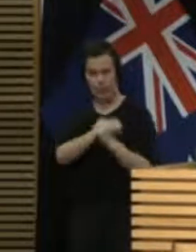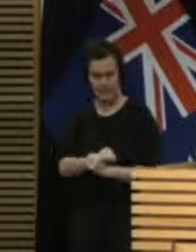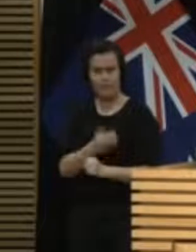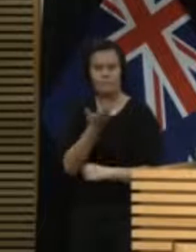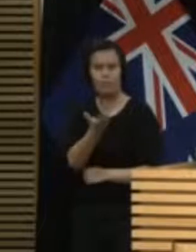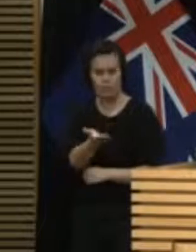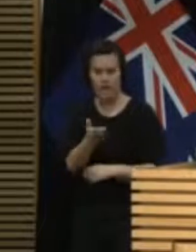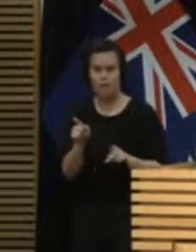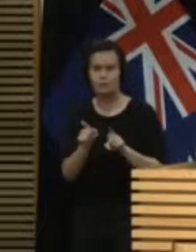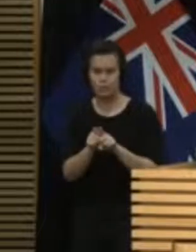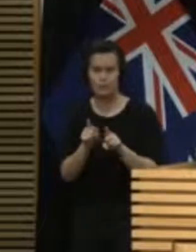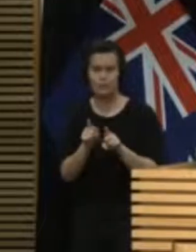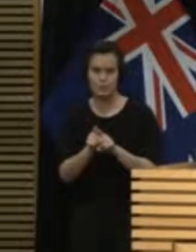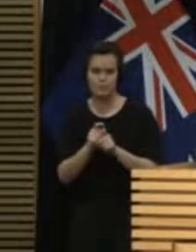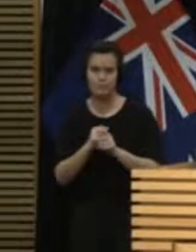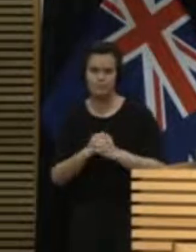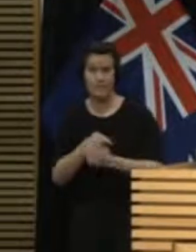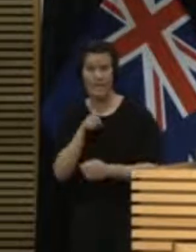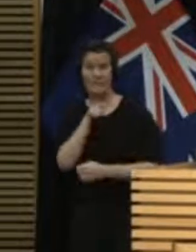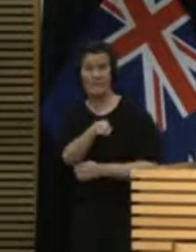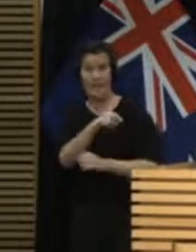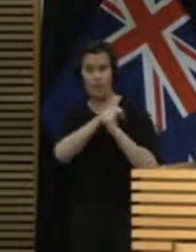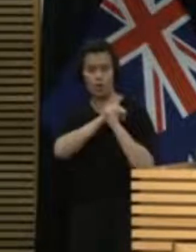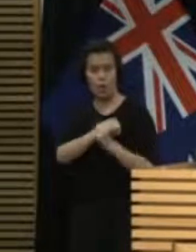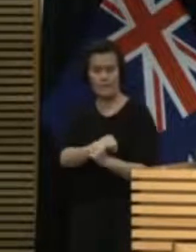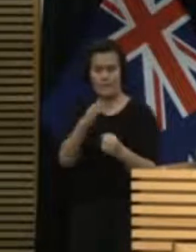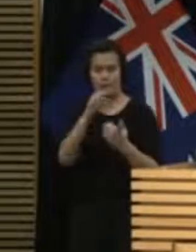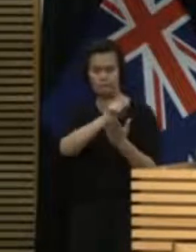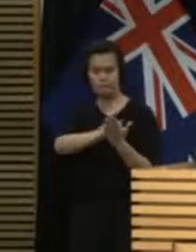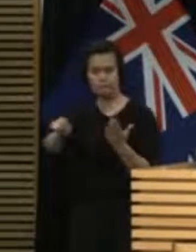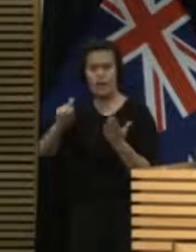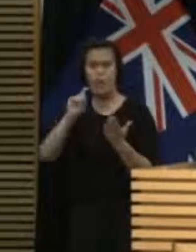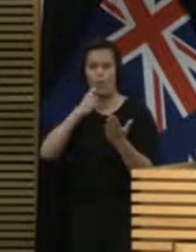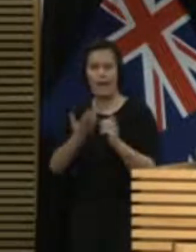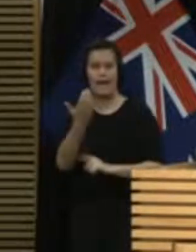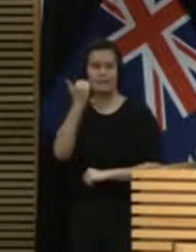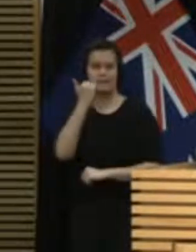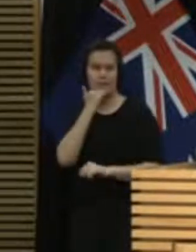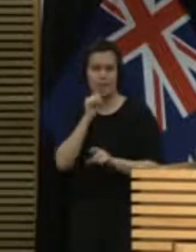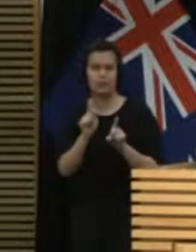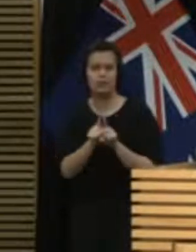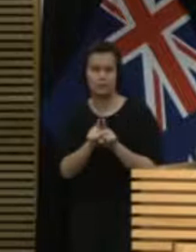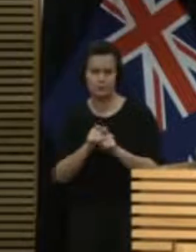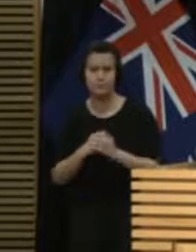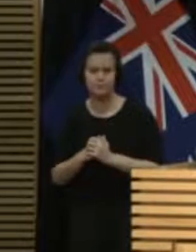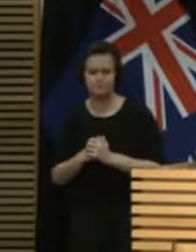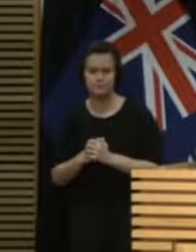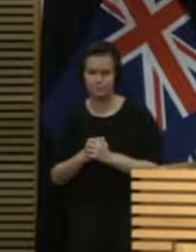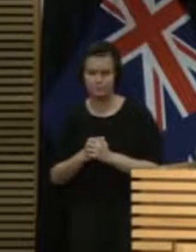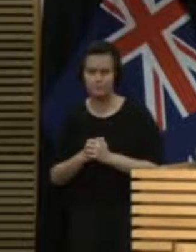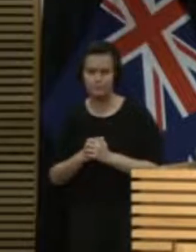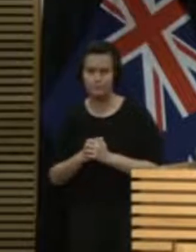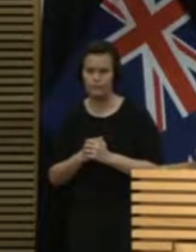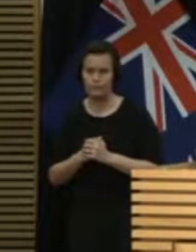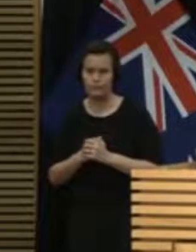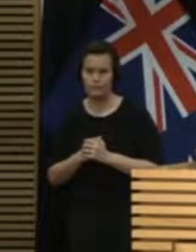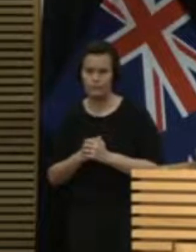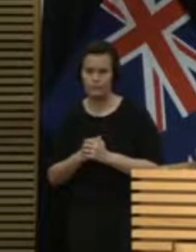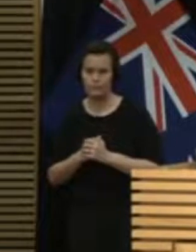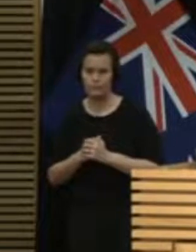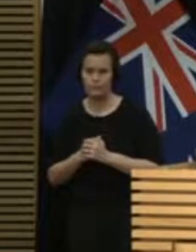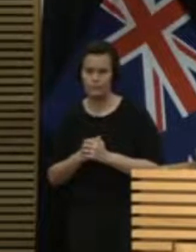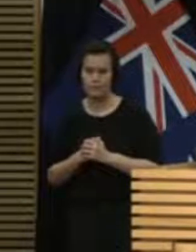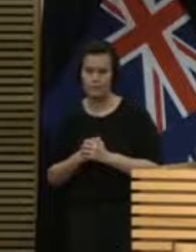us updating that commitment in the lead up to COP. Prime Minister, back on COVID, I'll let Mark and then you supply